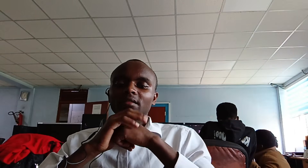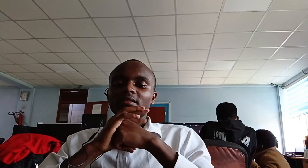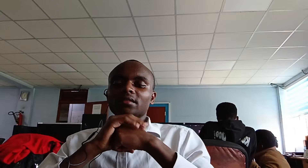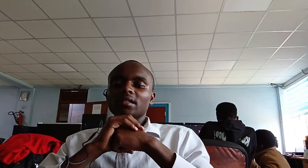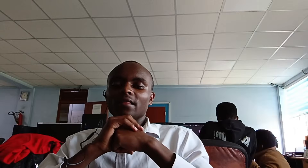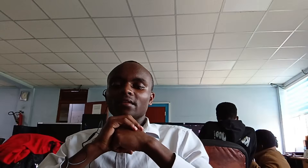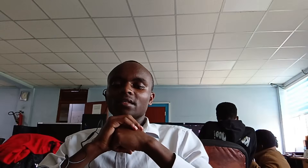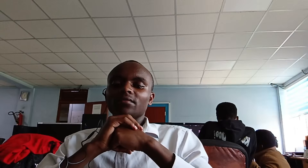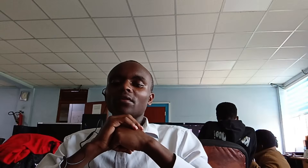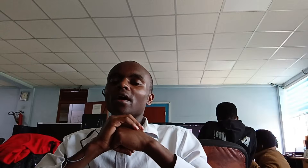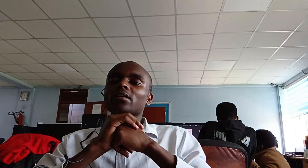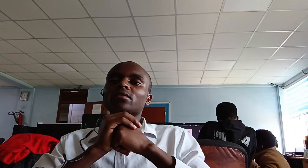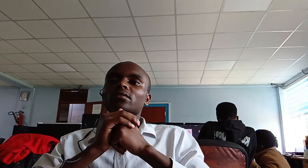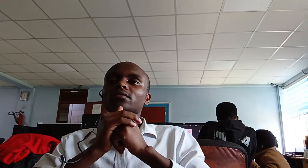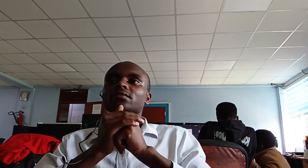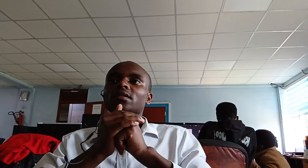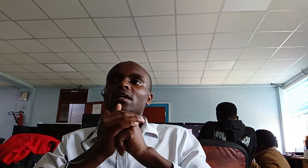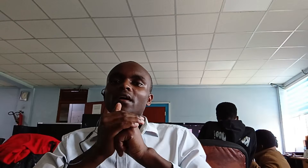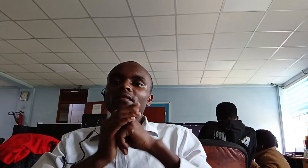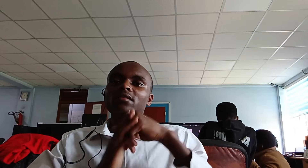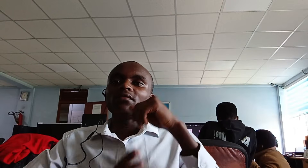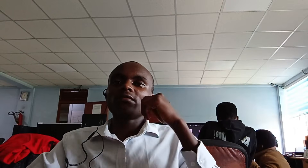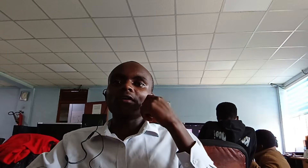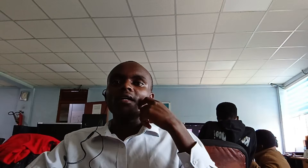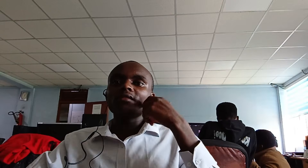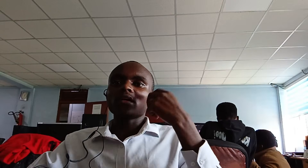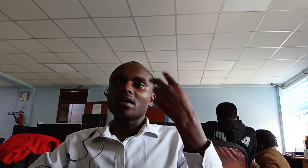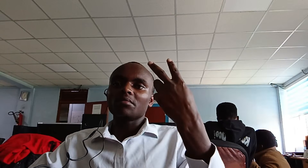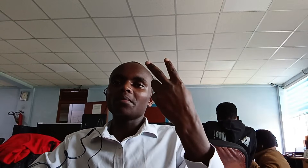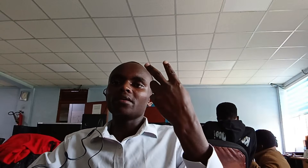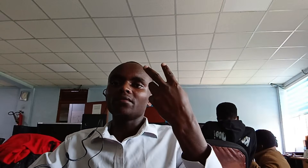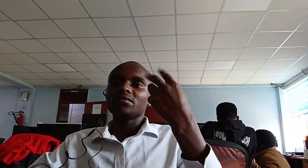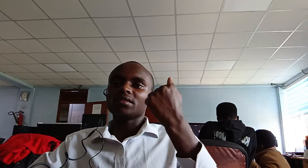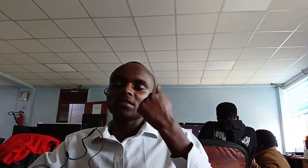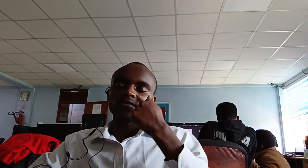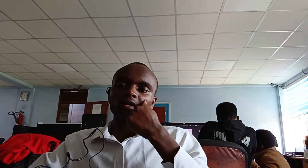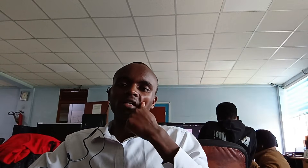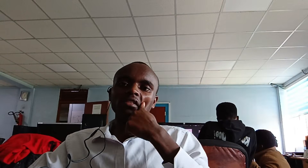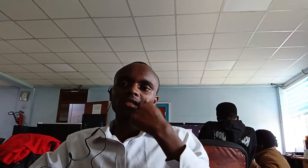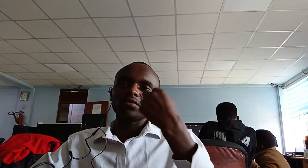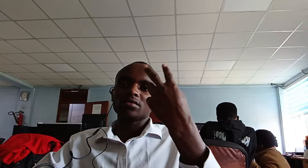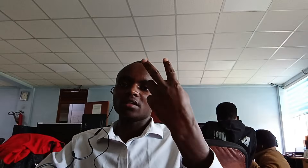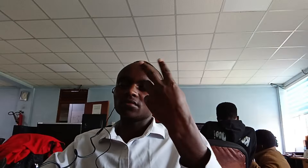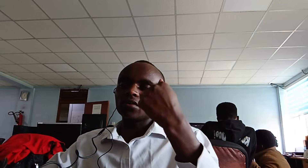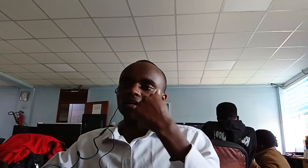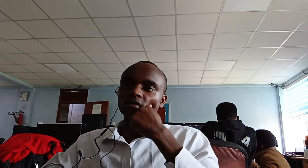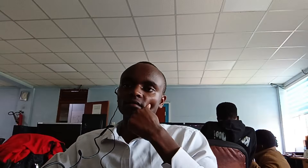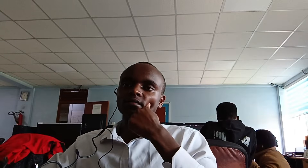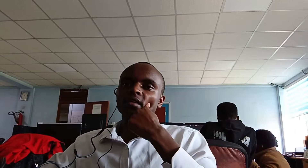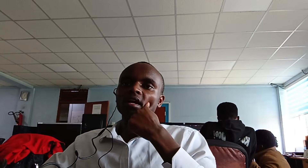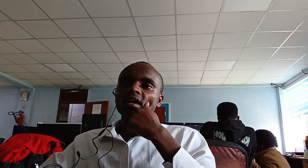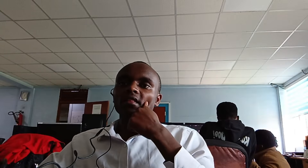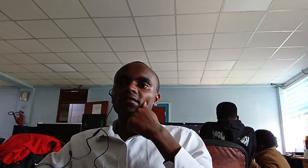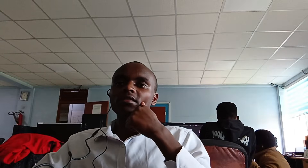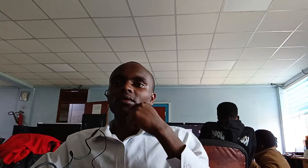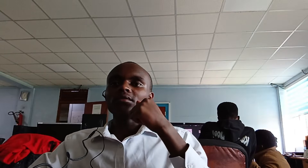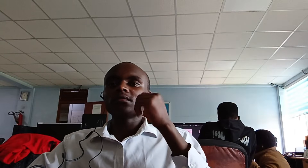aunt and the sign for uncle. The sign for aunt, remember you have two signs for aunt and two signs for uncle. The first one